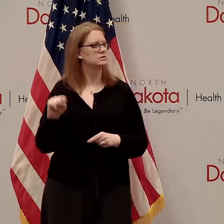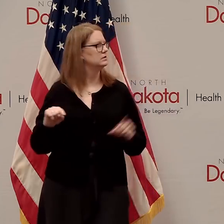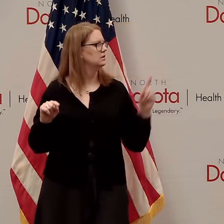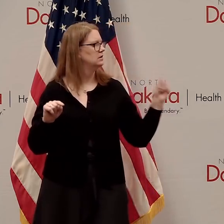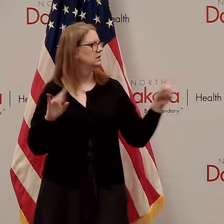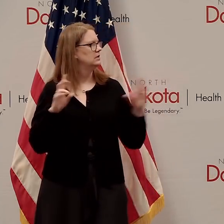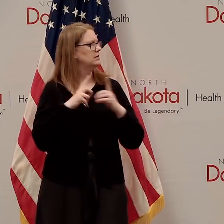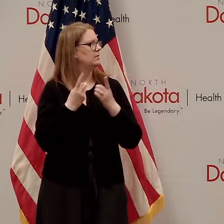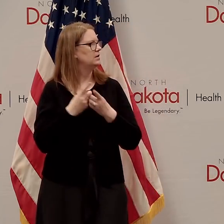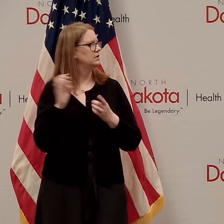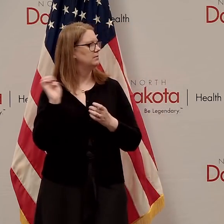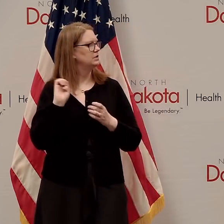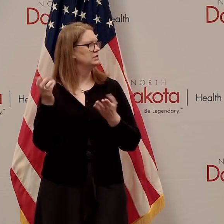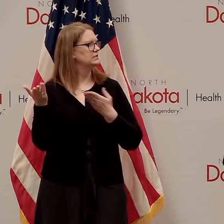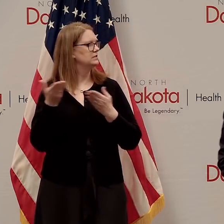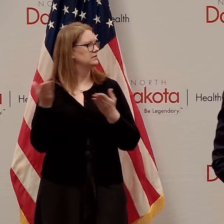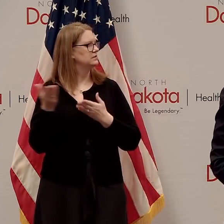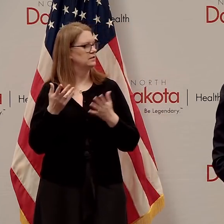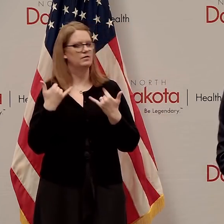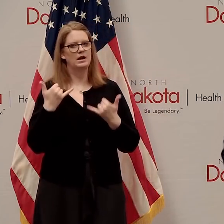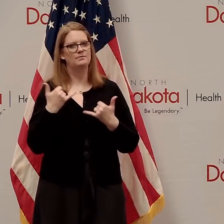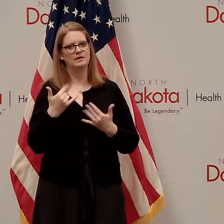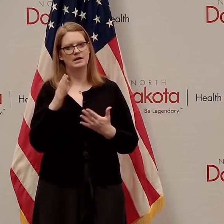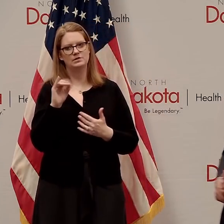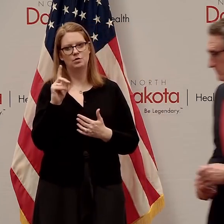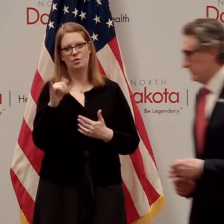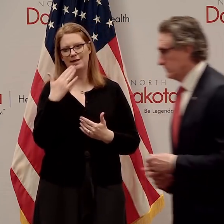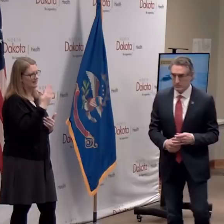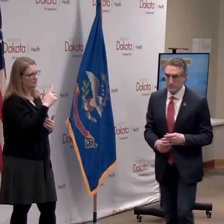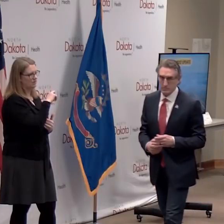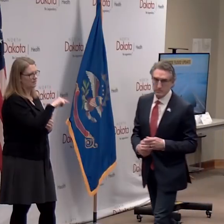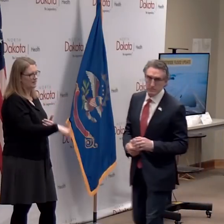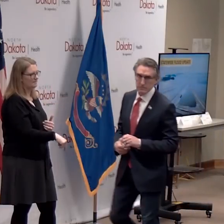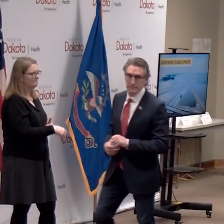Emergency Services to give an update. Cody, thanks for being here.